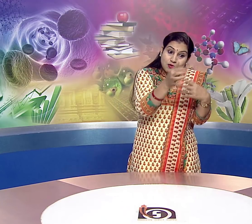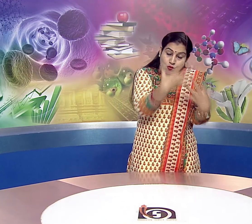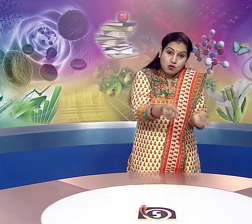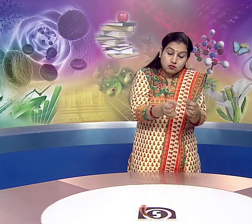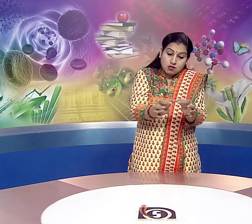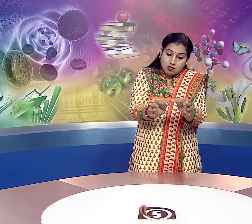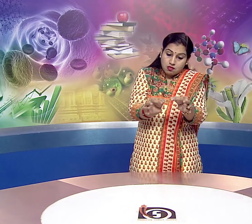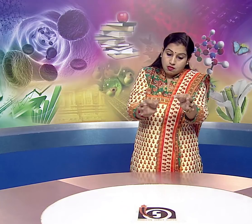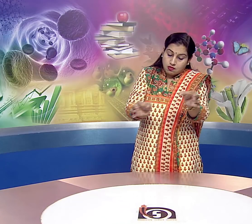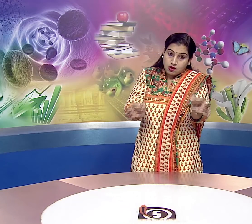from head to tail,